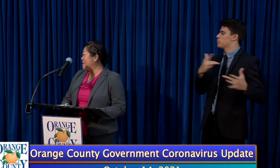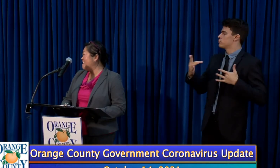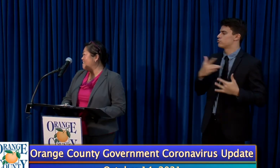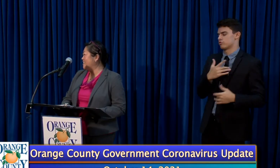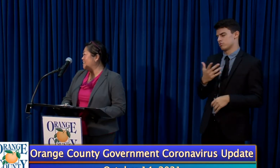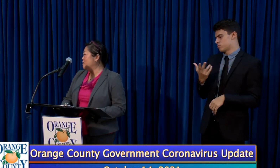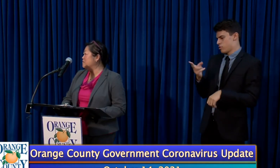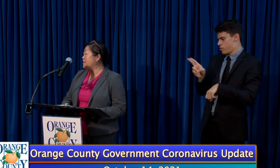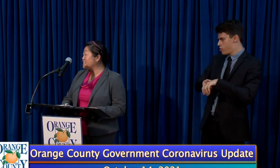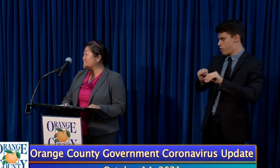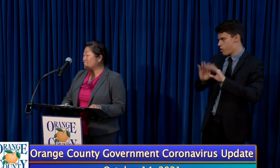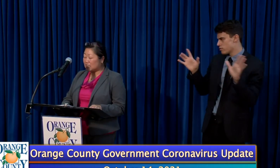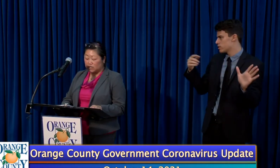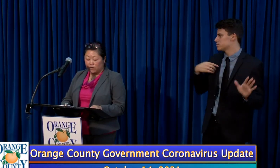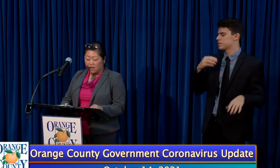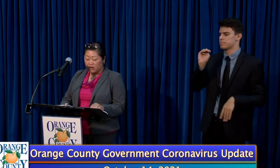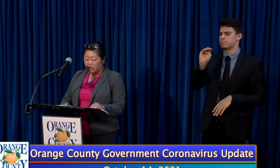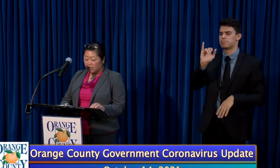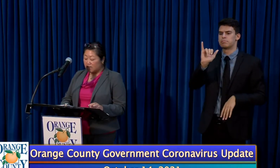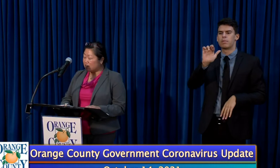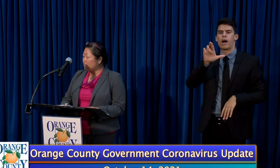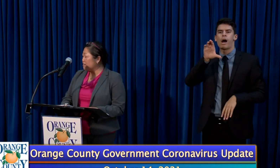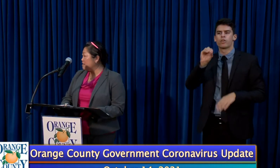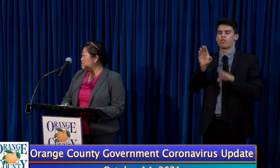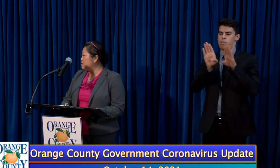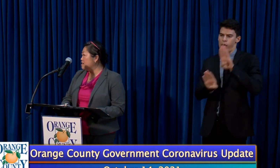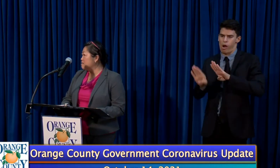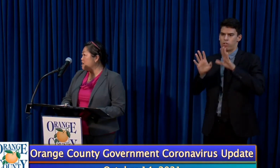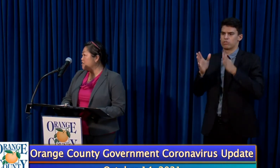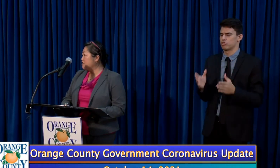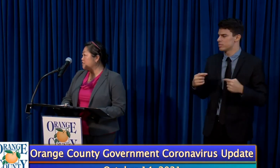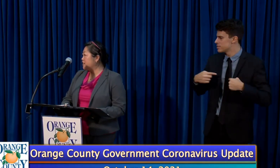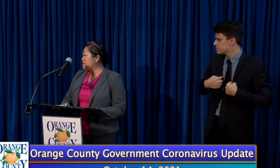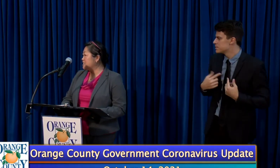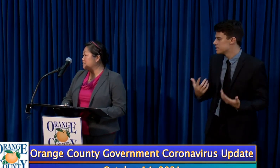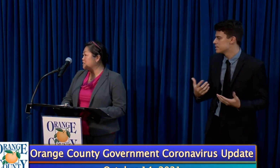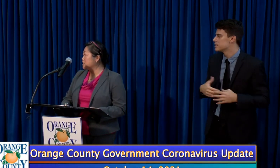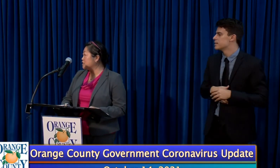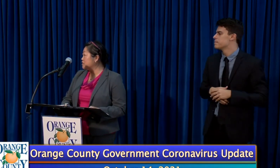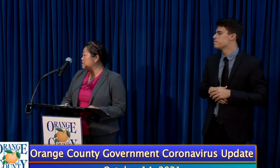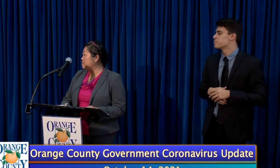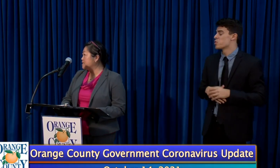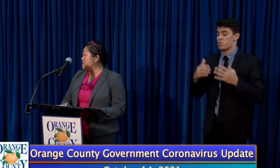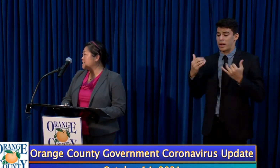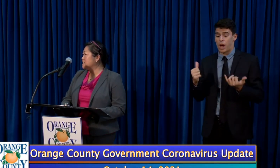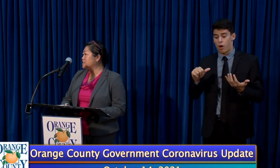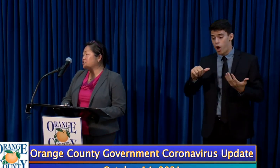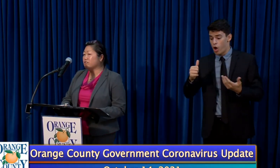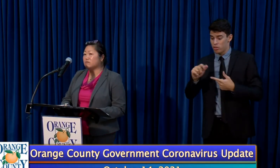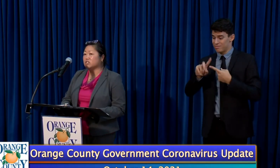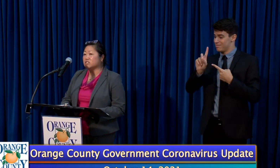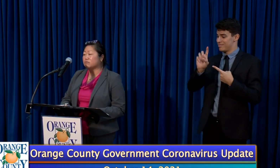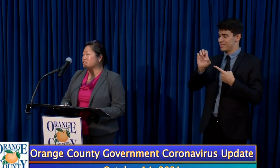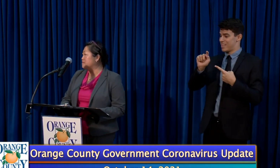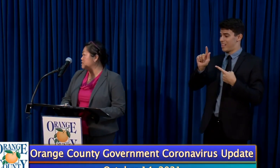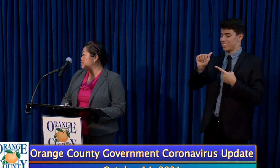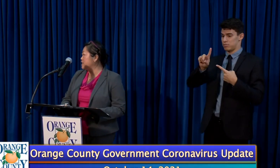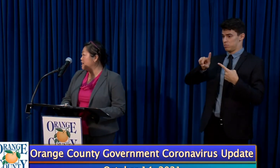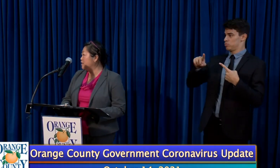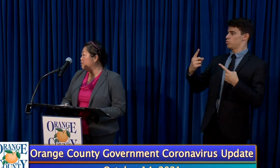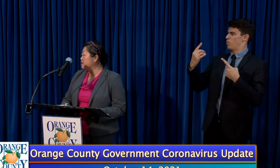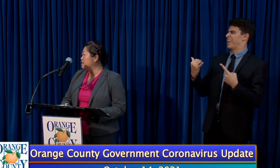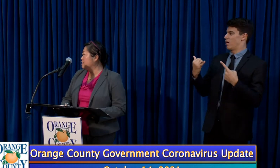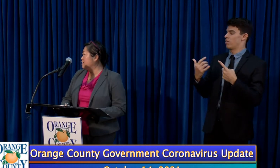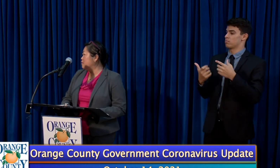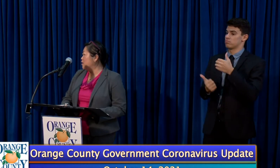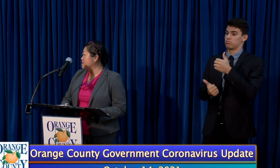keeping an eye on viruses. And so currently there are no other variants of concern besides the Delta strain, which is the predominant strain